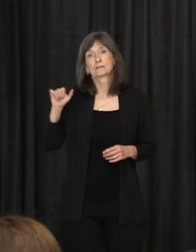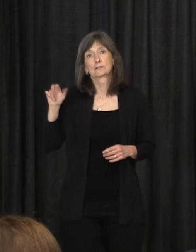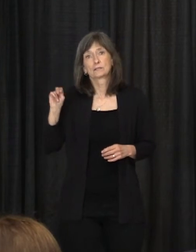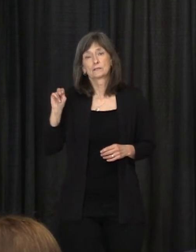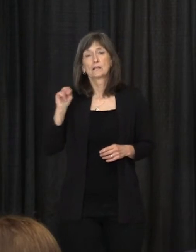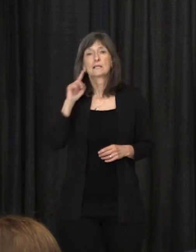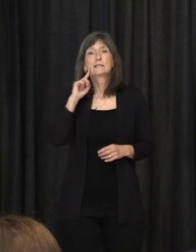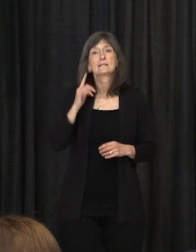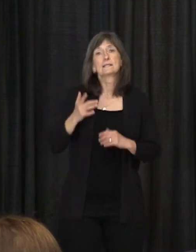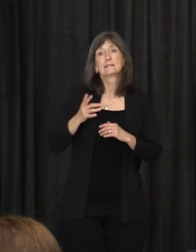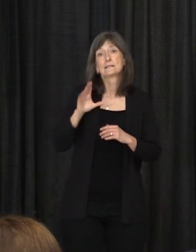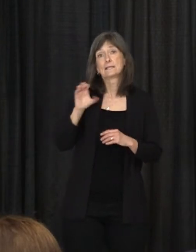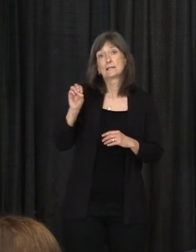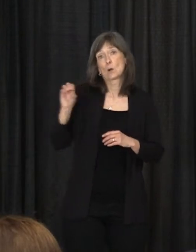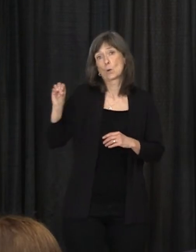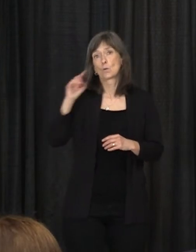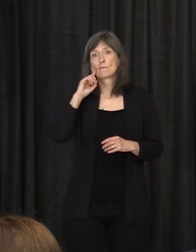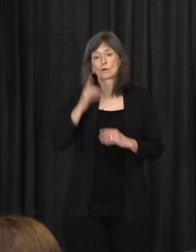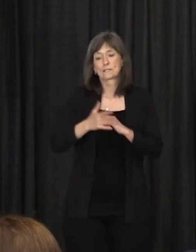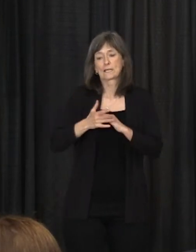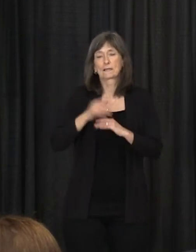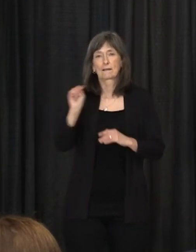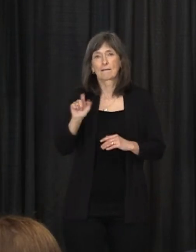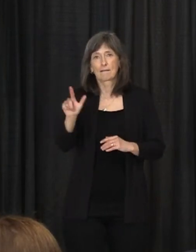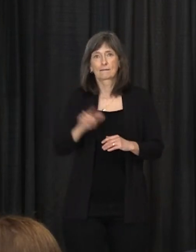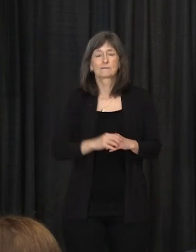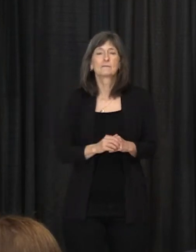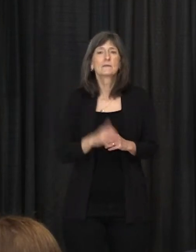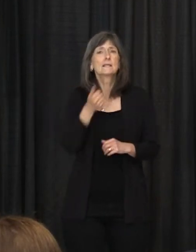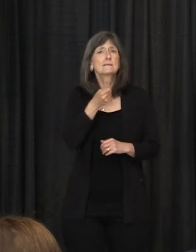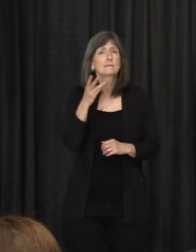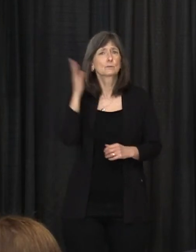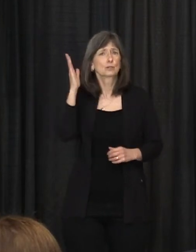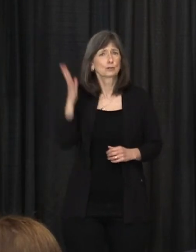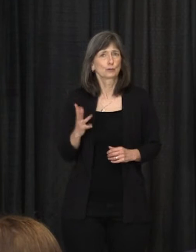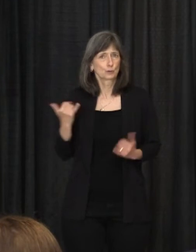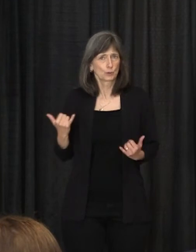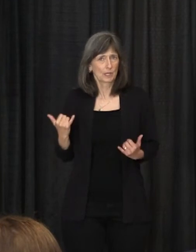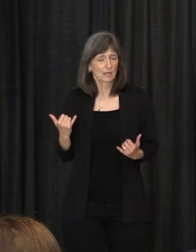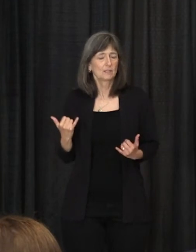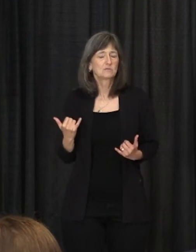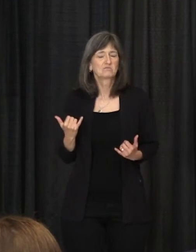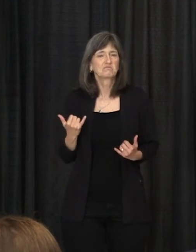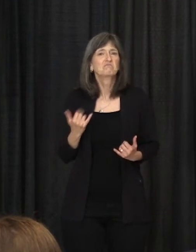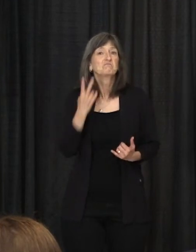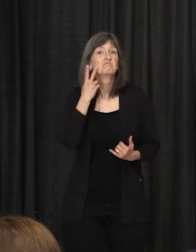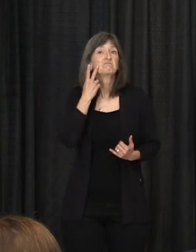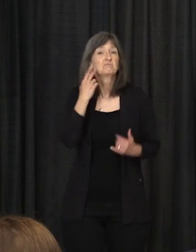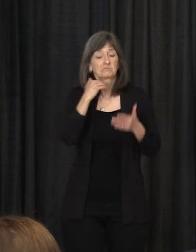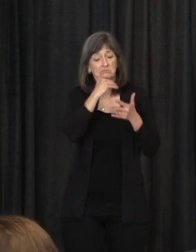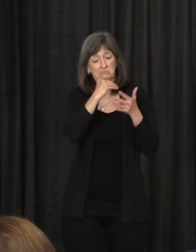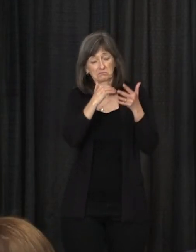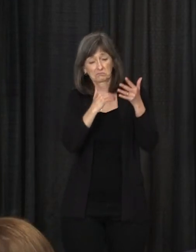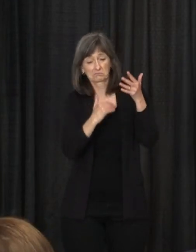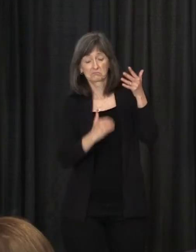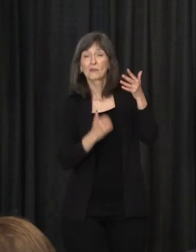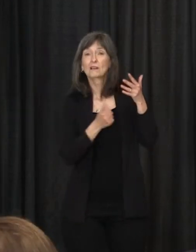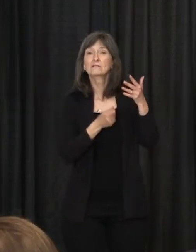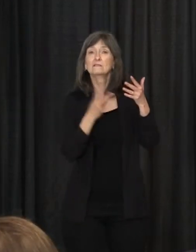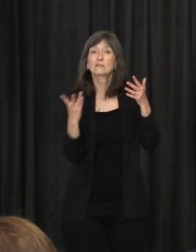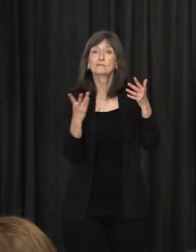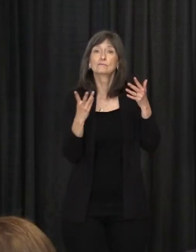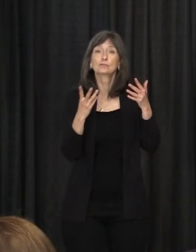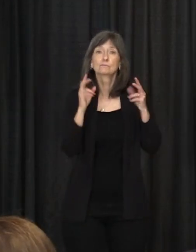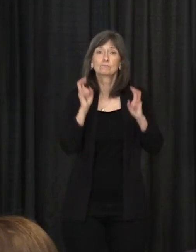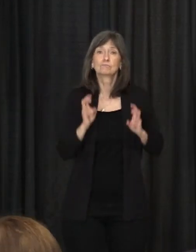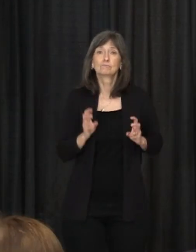NL. We have a number of speakers today because, as you will see, a list of initiatives provides supports on a